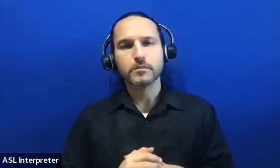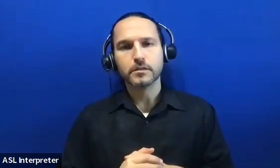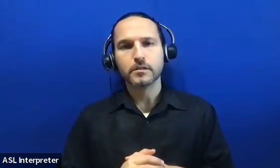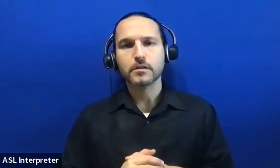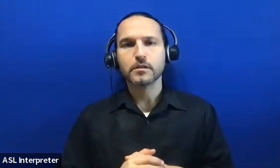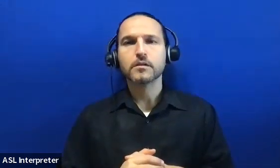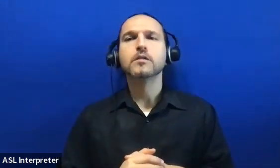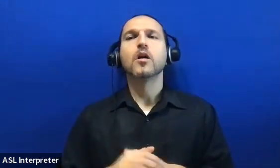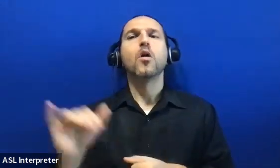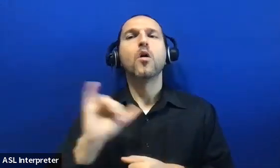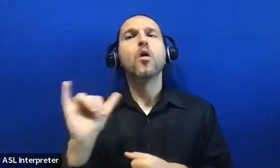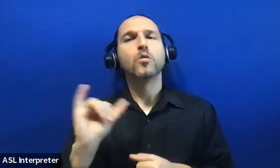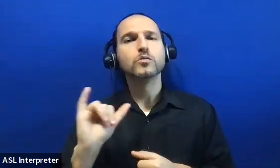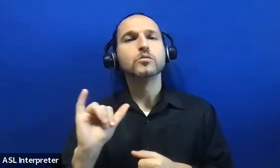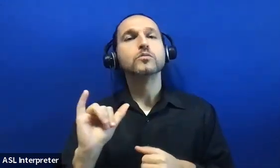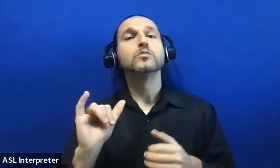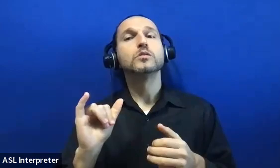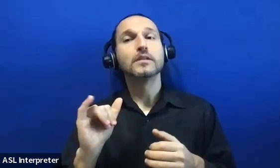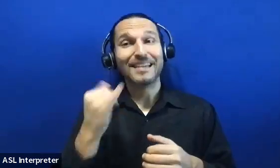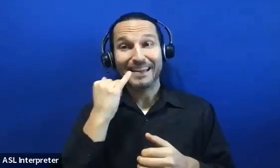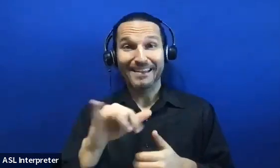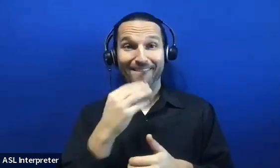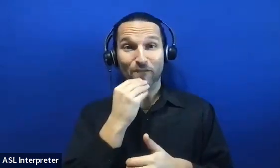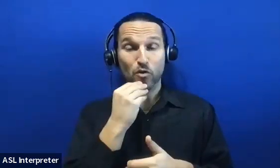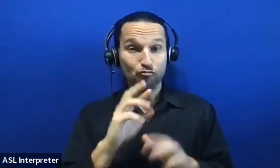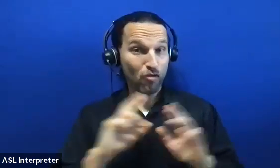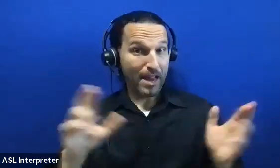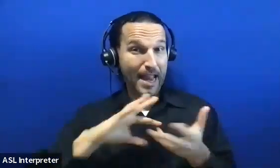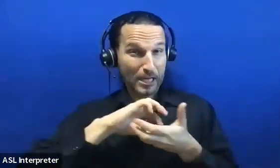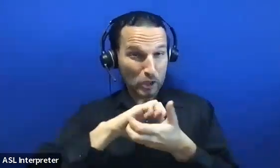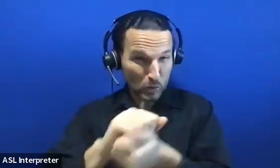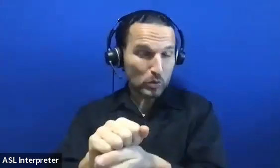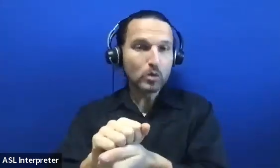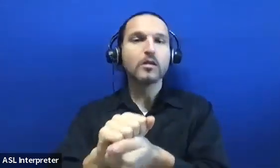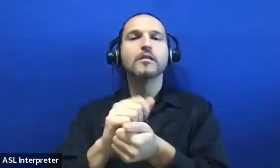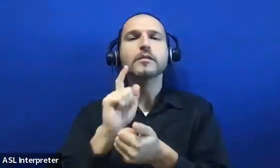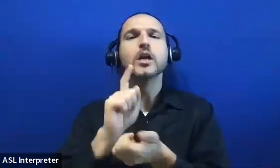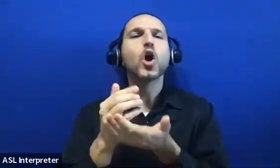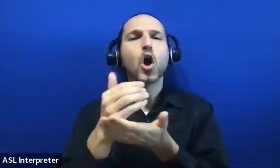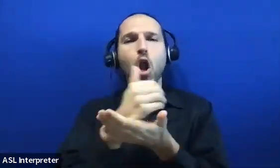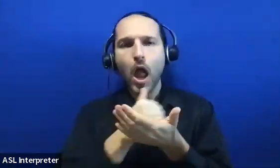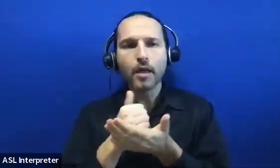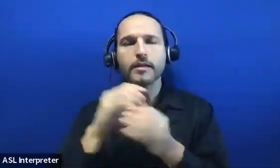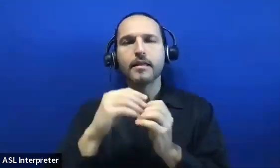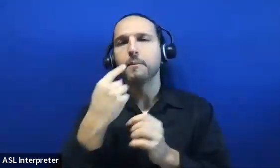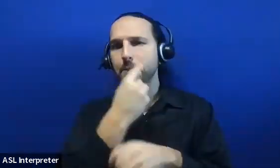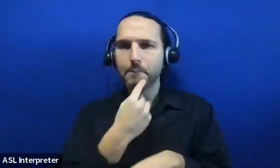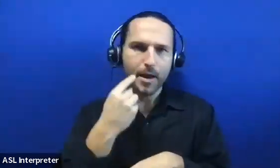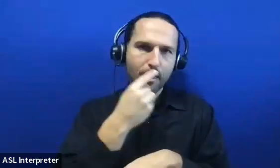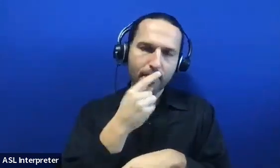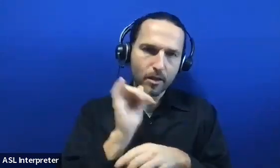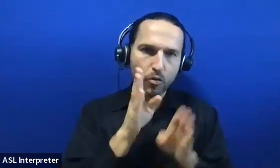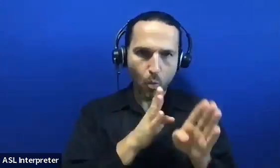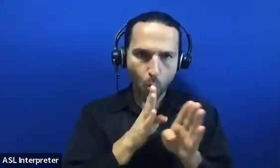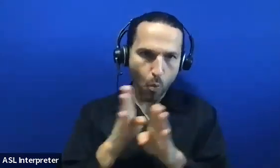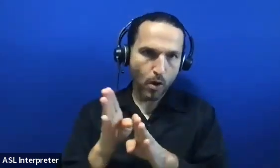And it also involves, once the food is all chewed up, we need to collect it in the mouth. We need to organize it, right? So that